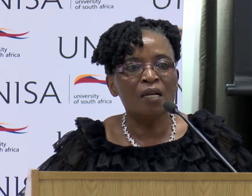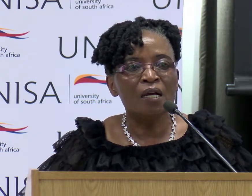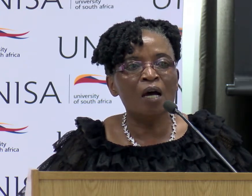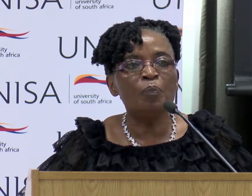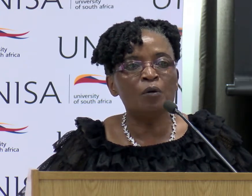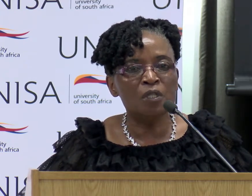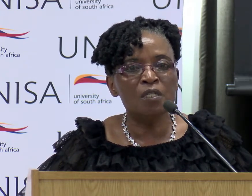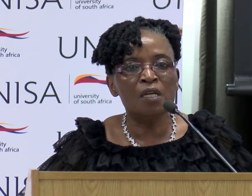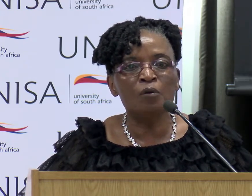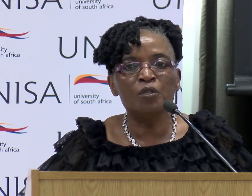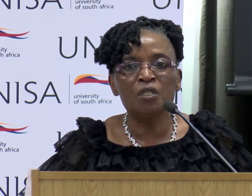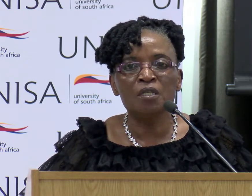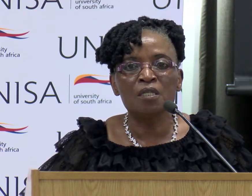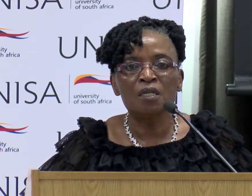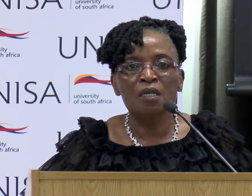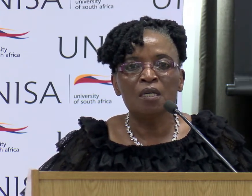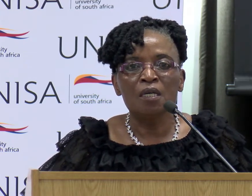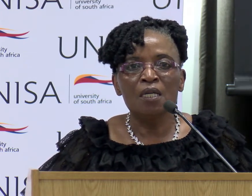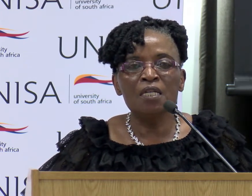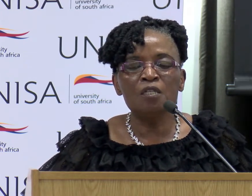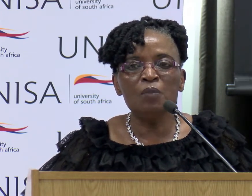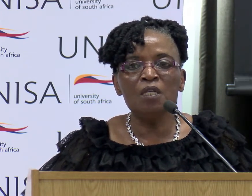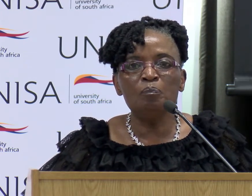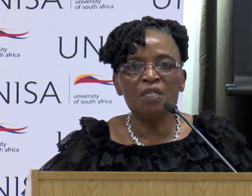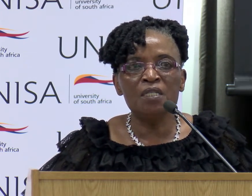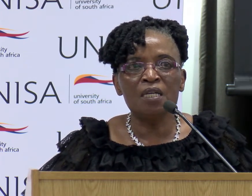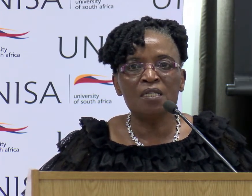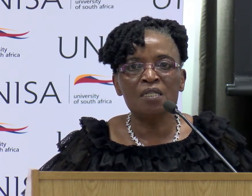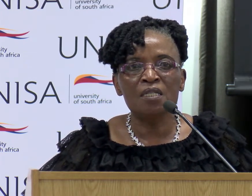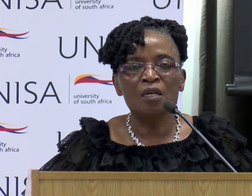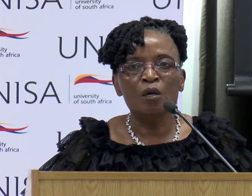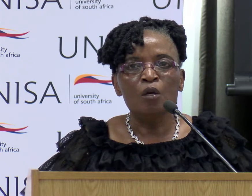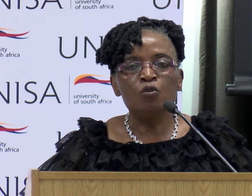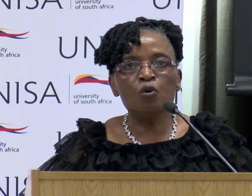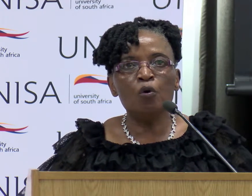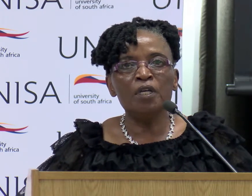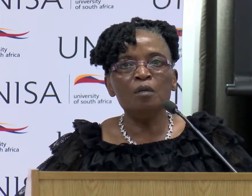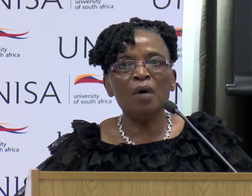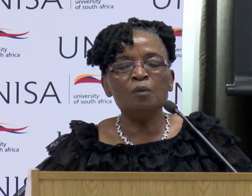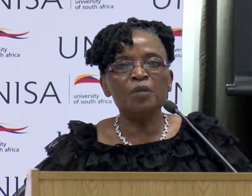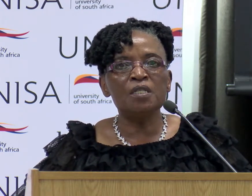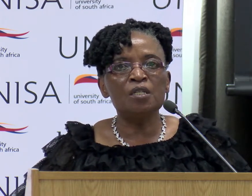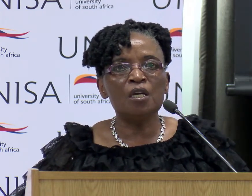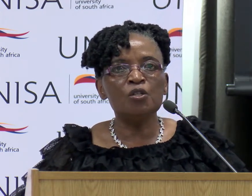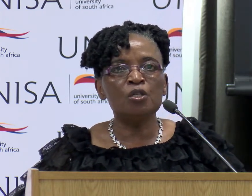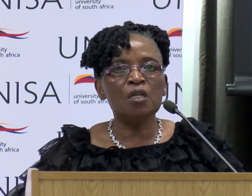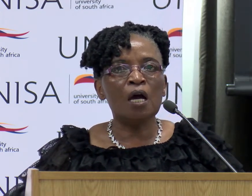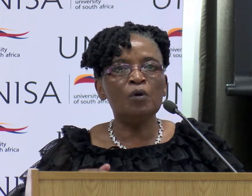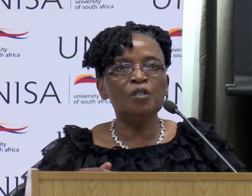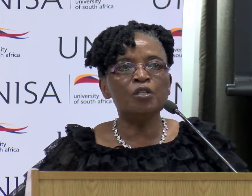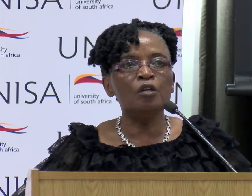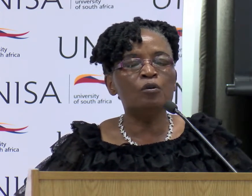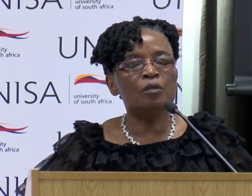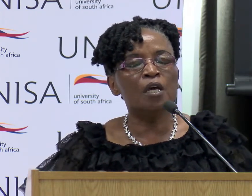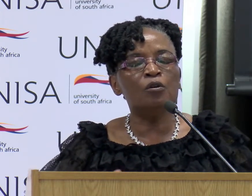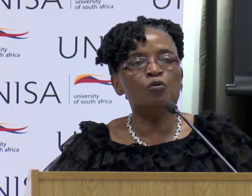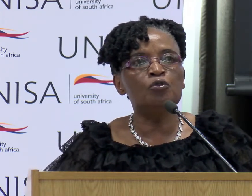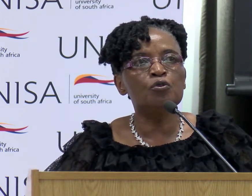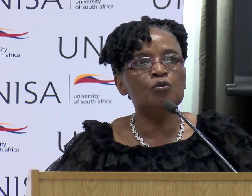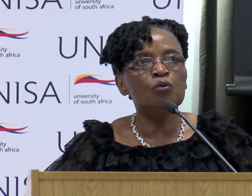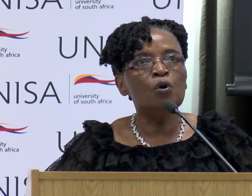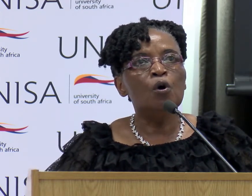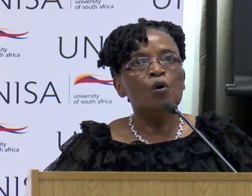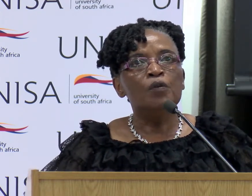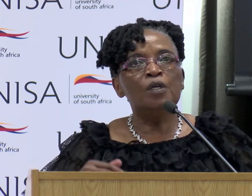intentional about these languages. Let's mean business. So in my presentation, I will take